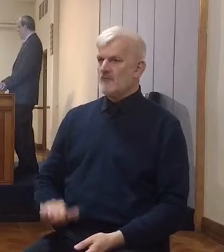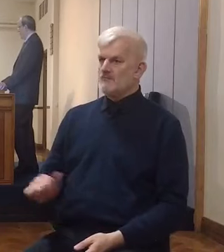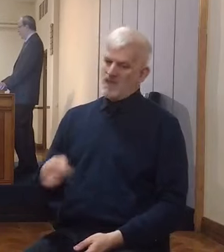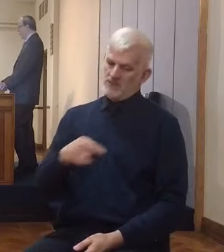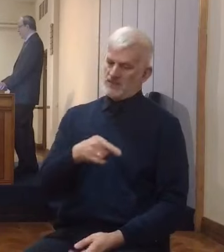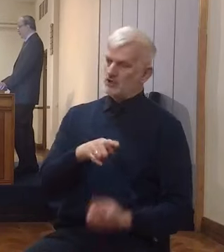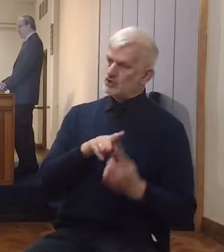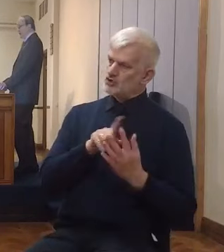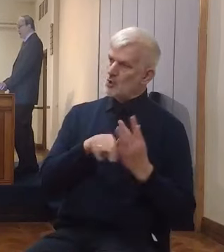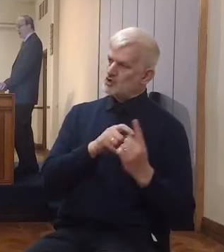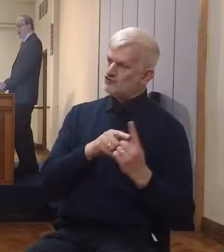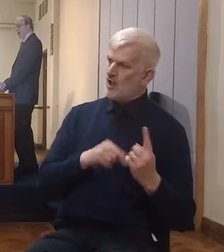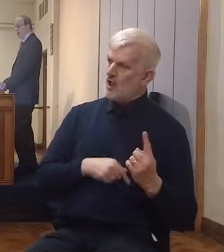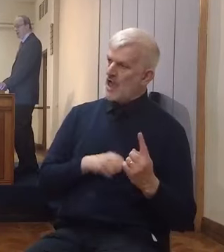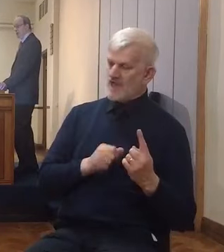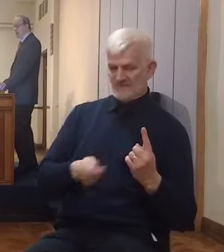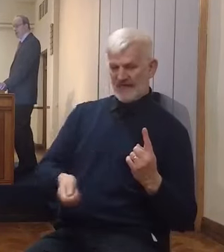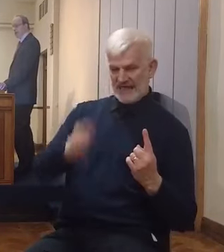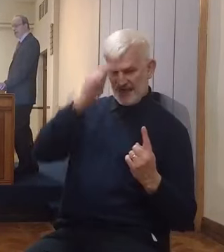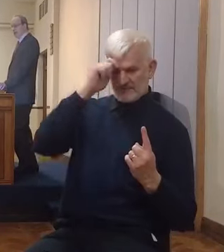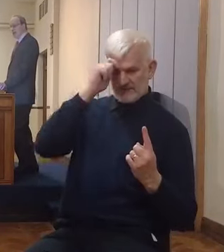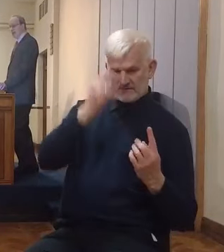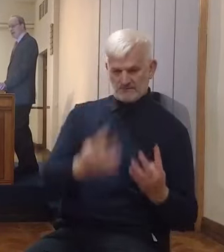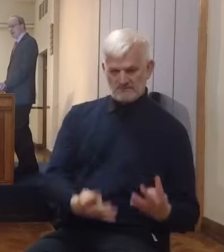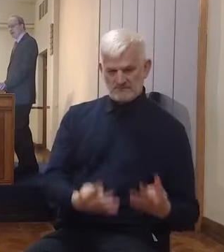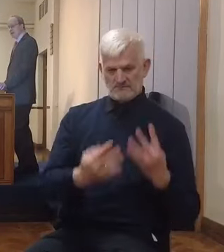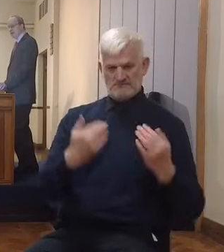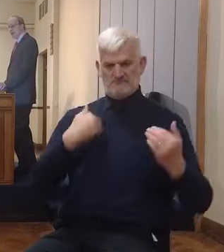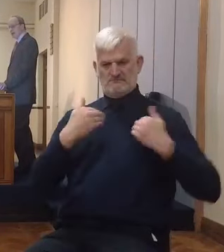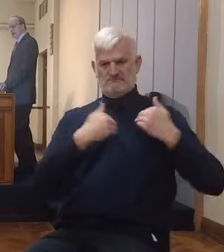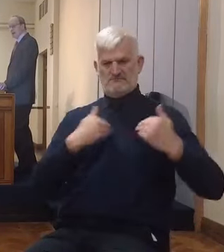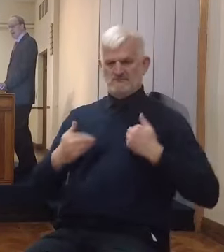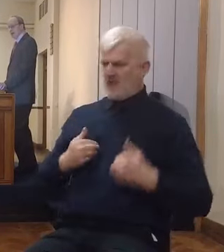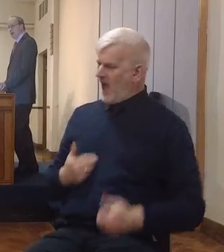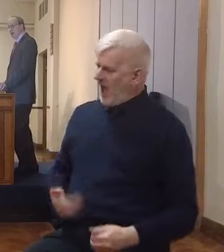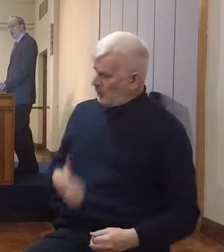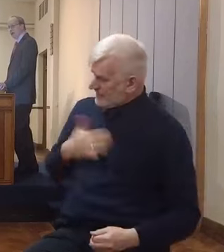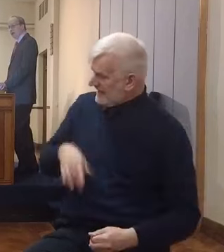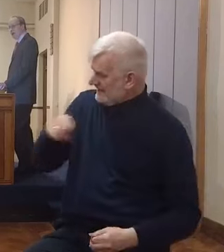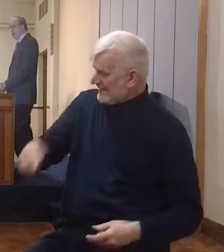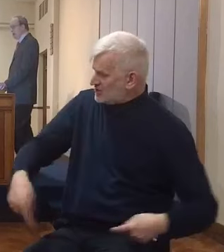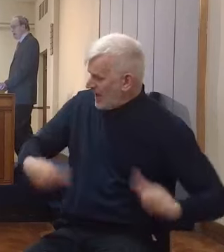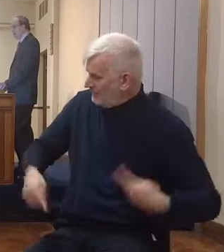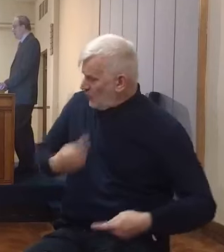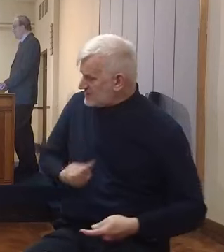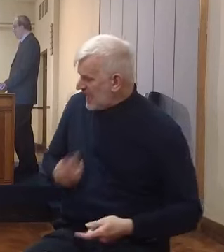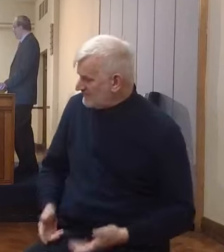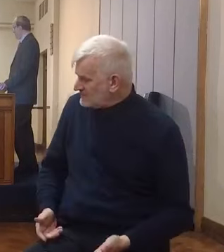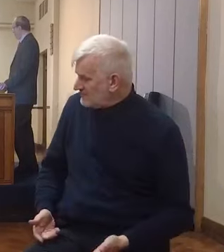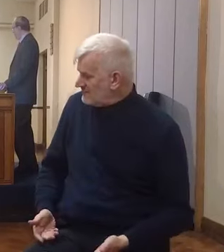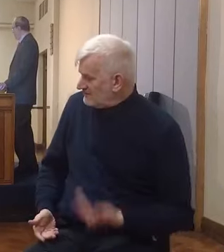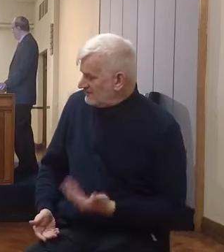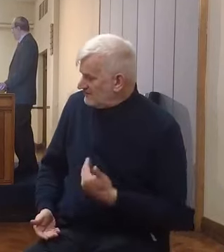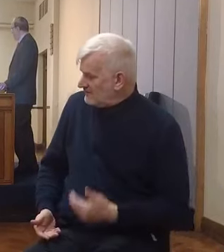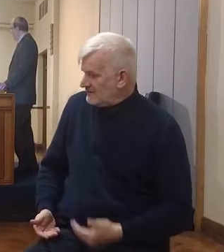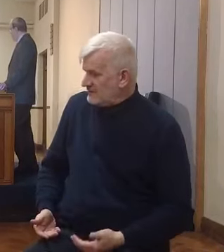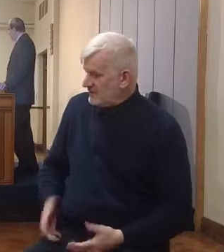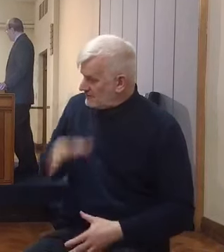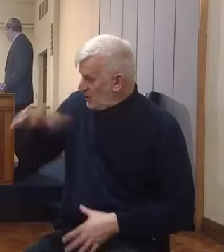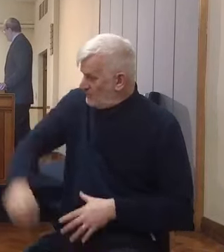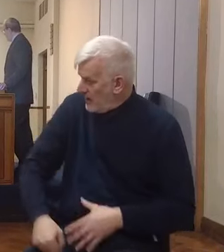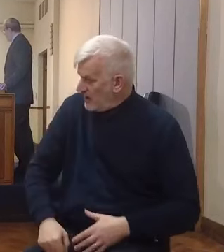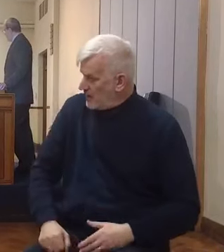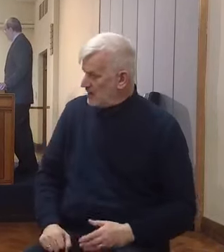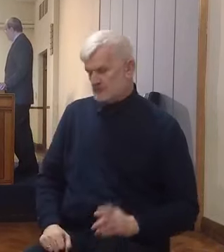have said, what we could do with all these chariots, if we had them, if we took them, but